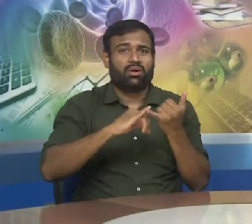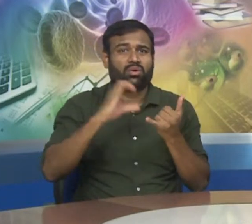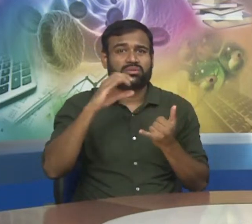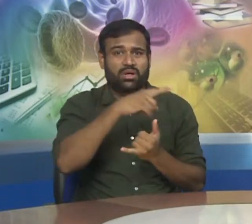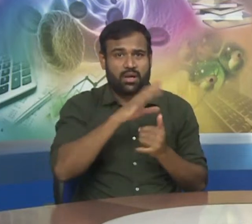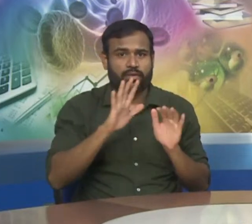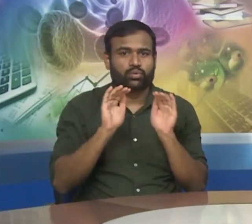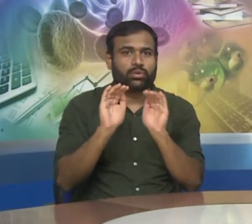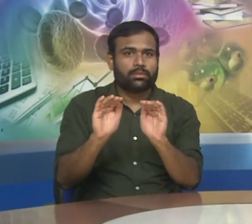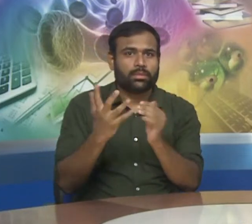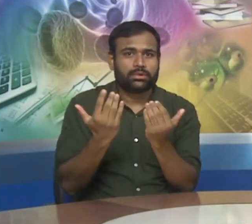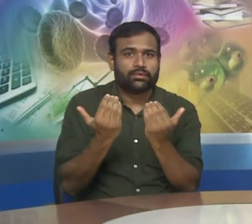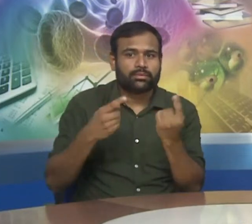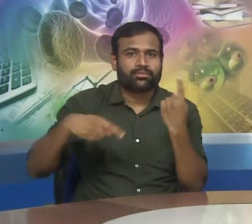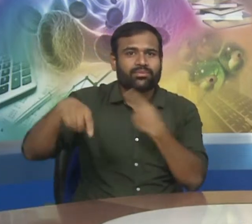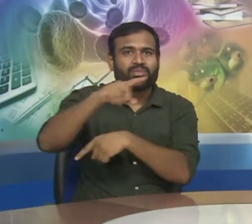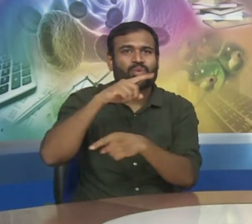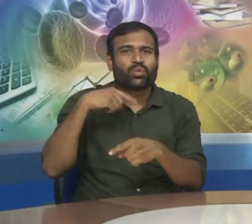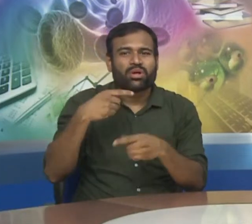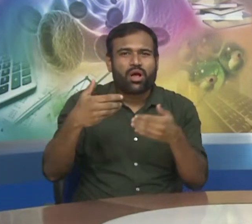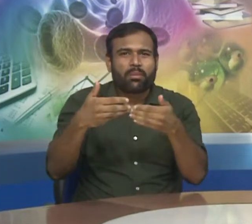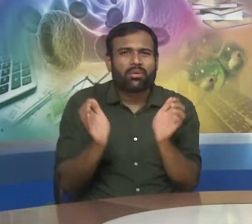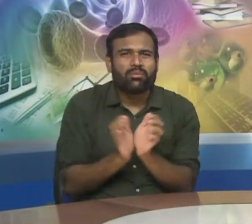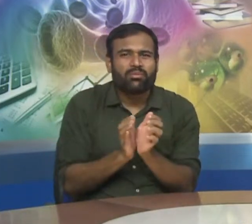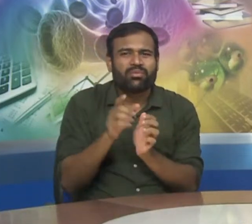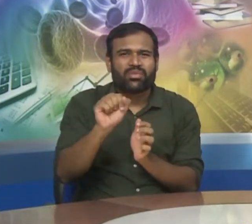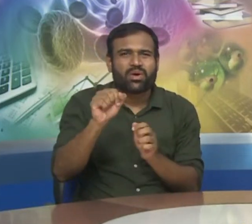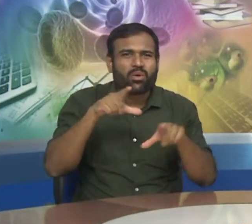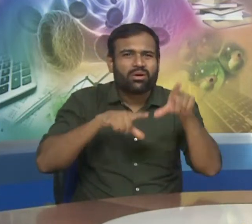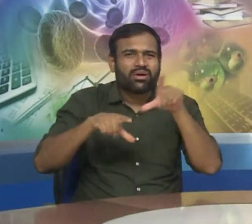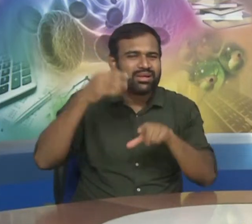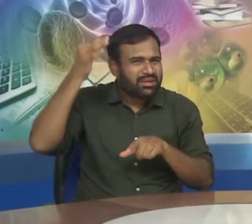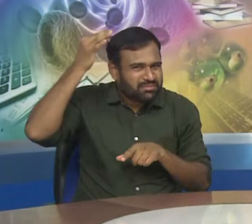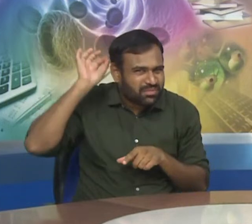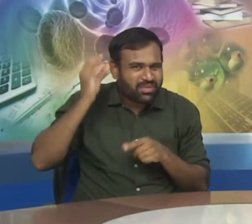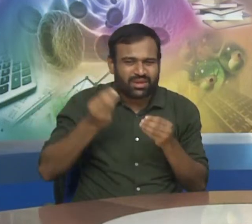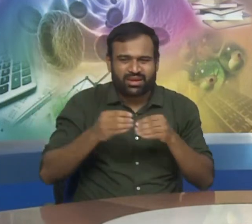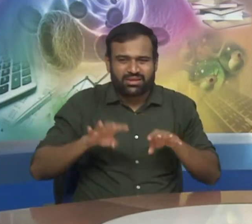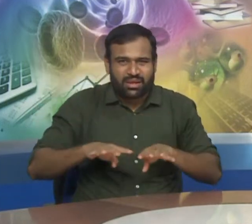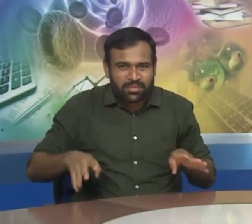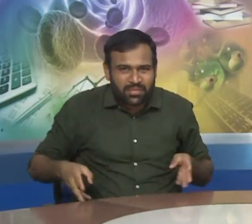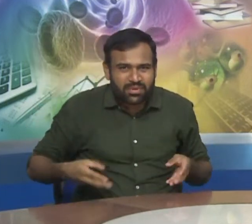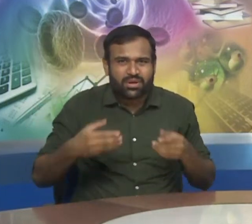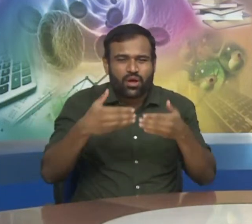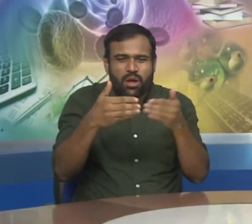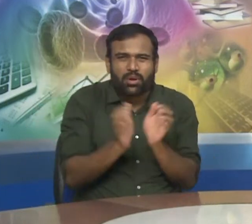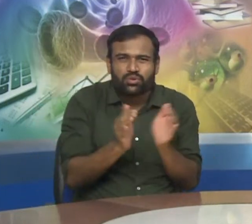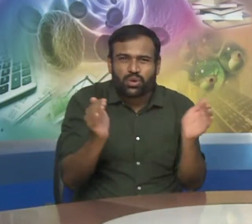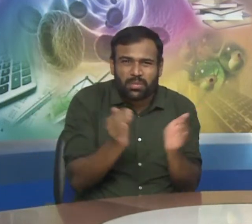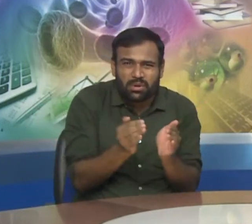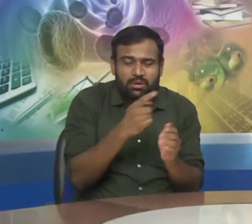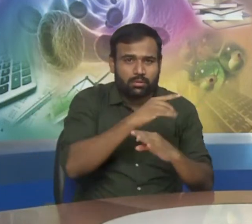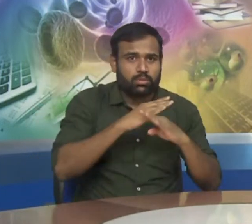It has stood guard of linguistic rights of minorities, religious rights of the